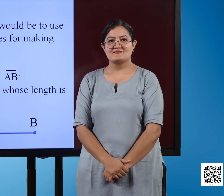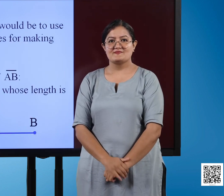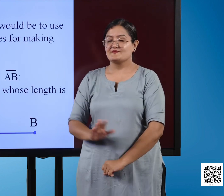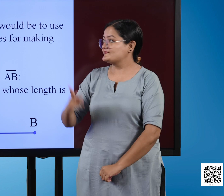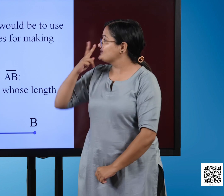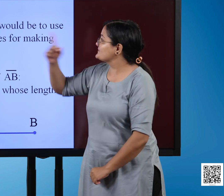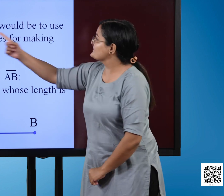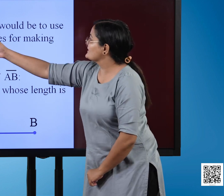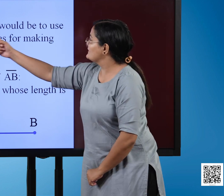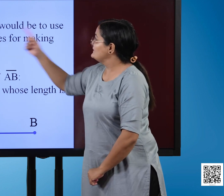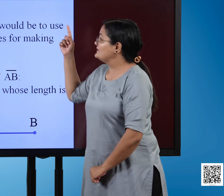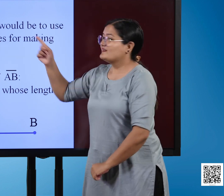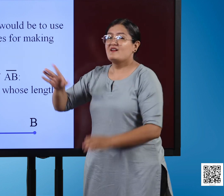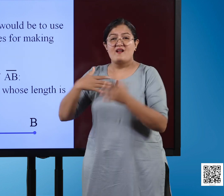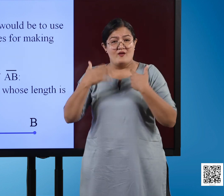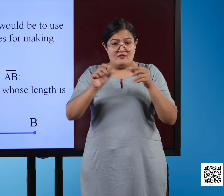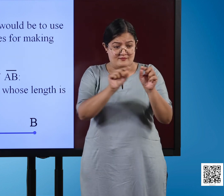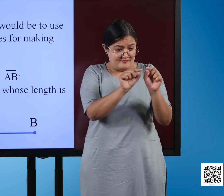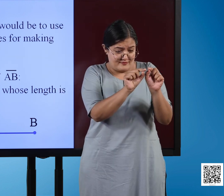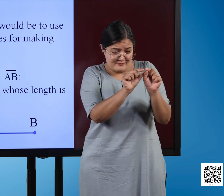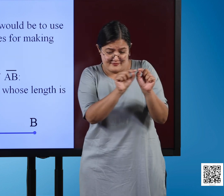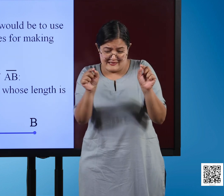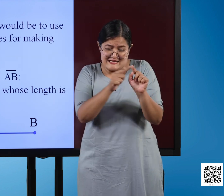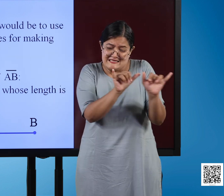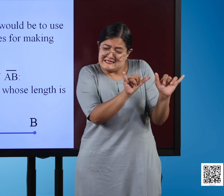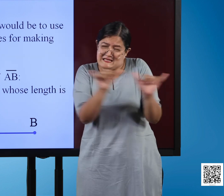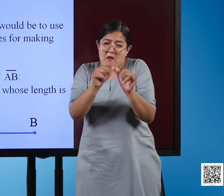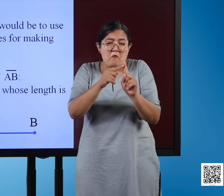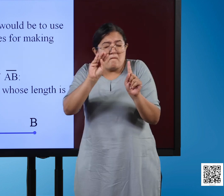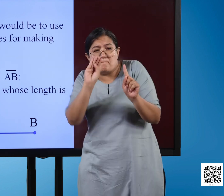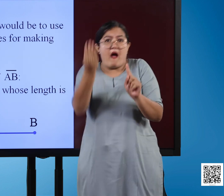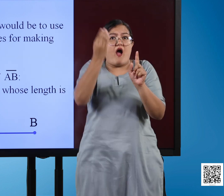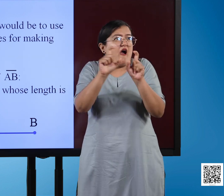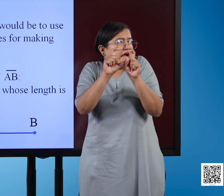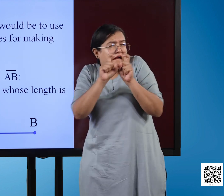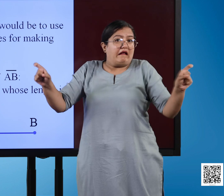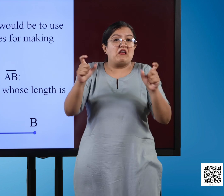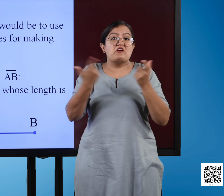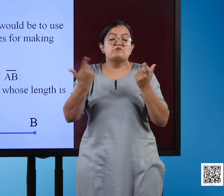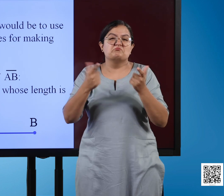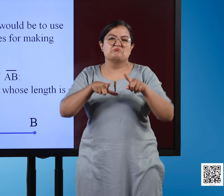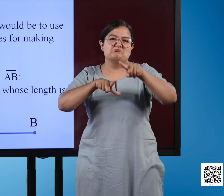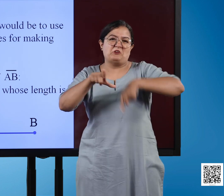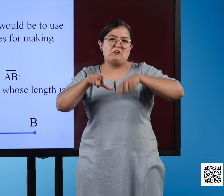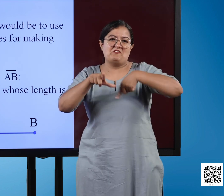A better approach would be to use ruler and compasses for making this construction.